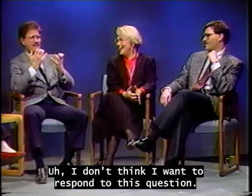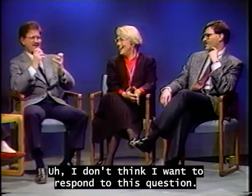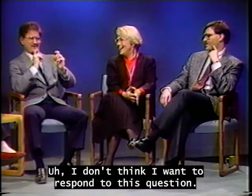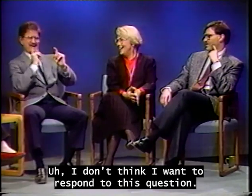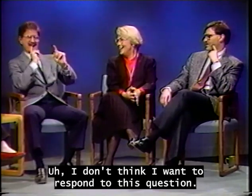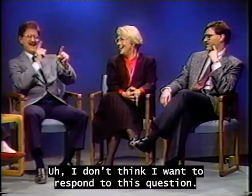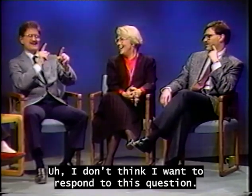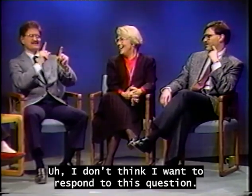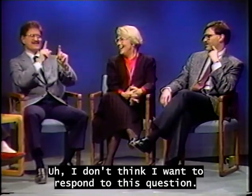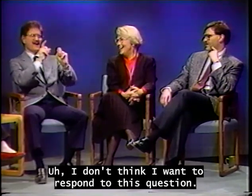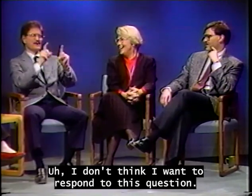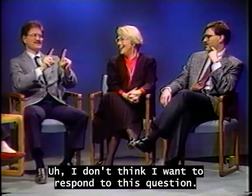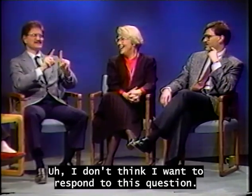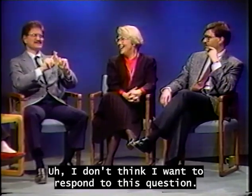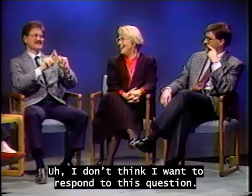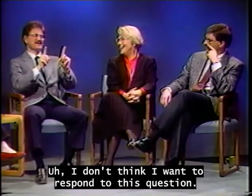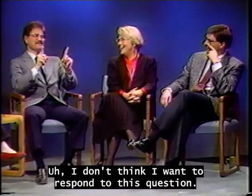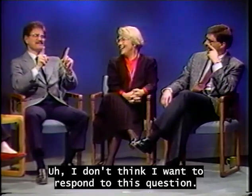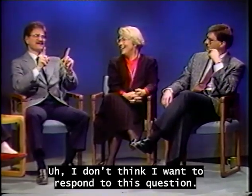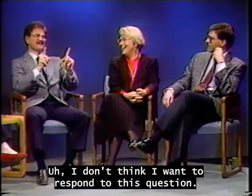I don't think I want to respond to this question.